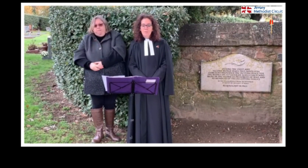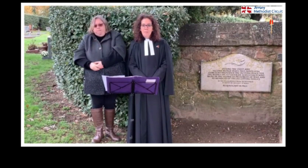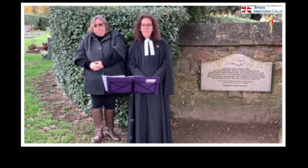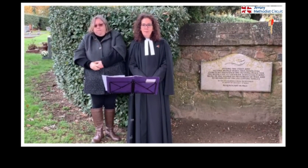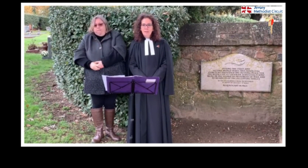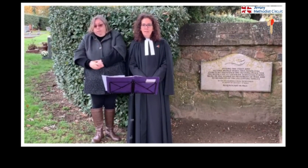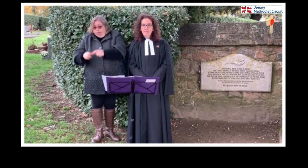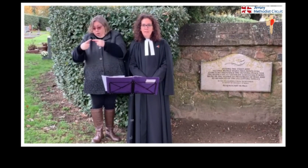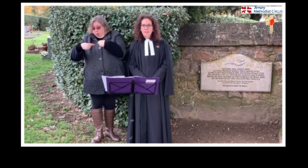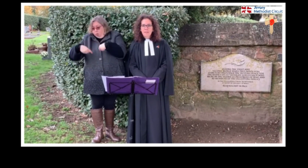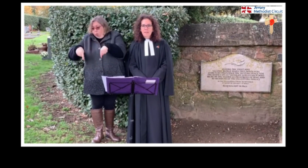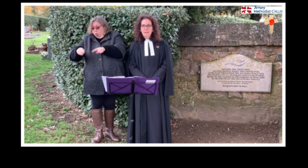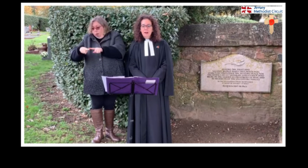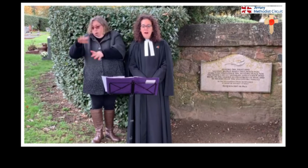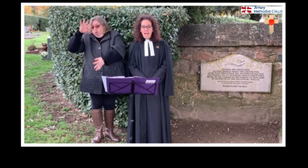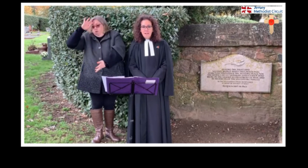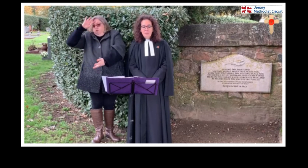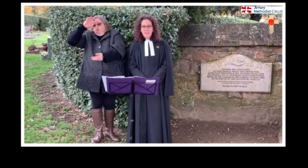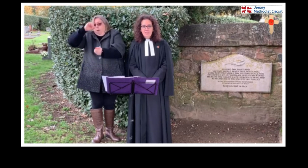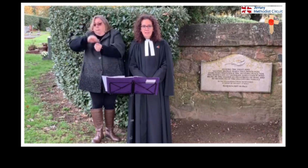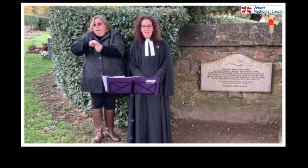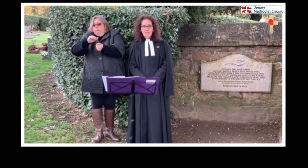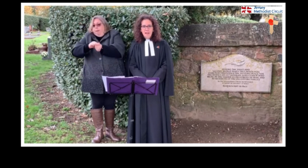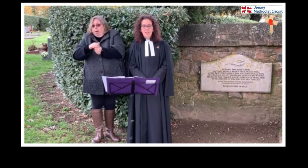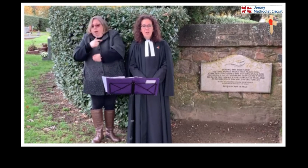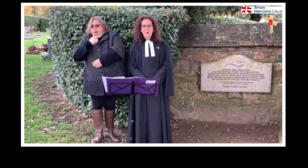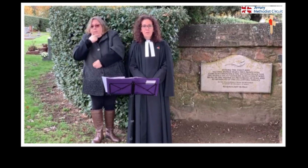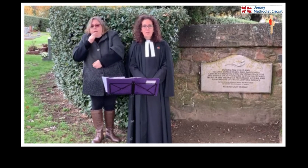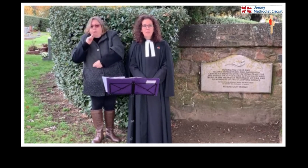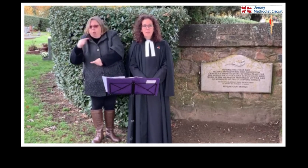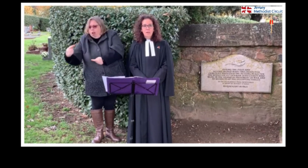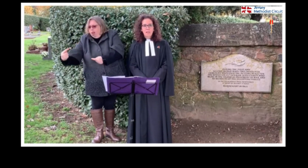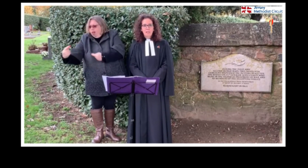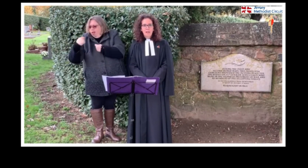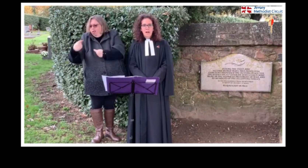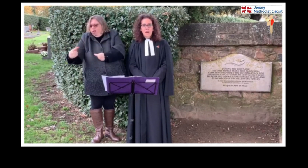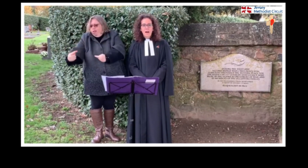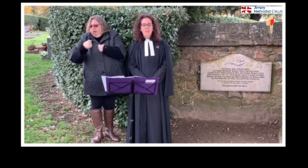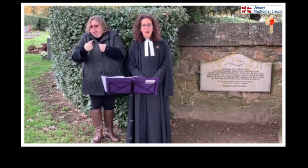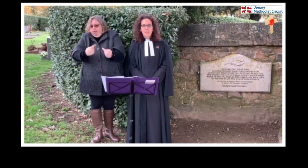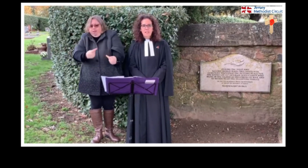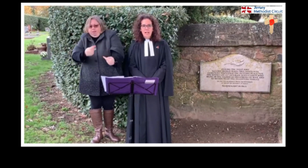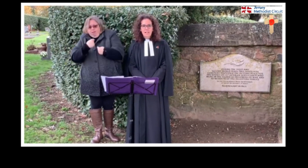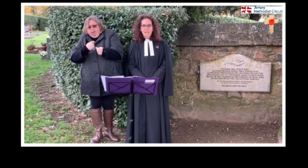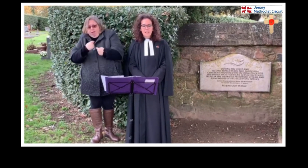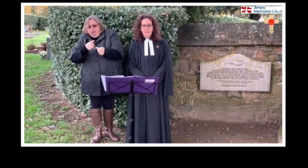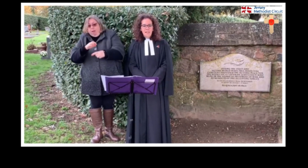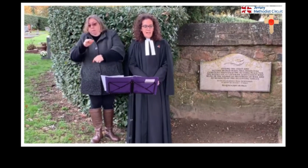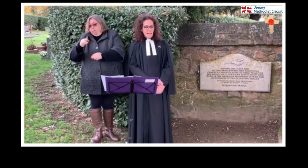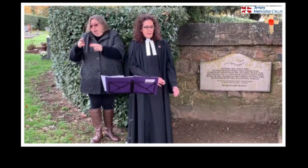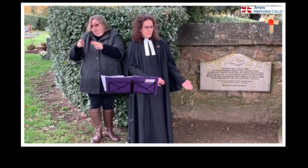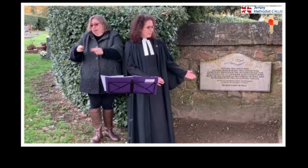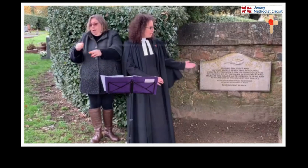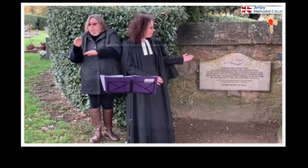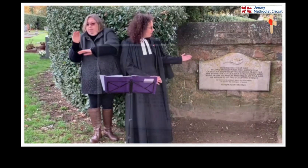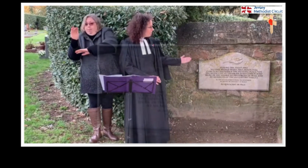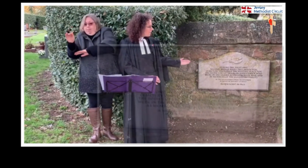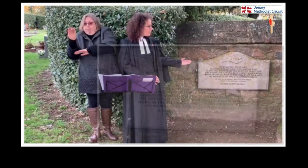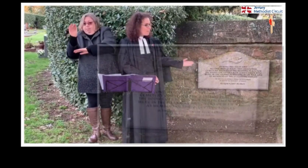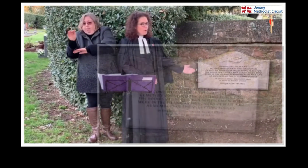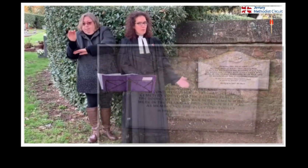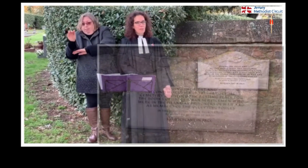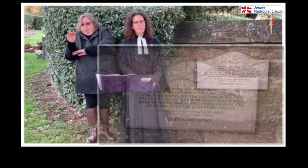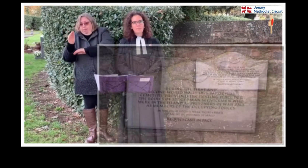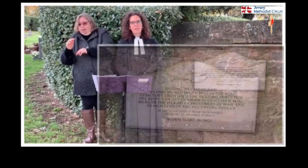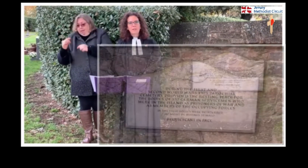And so we remember our enemies and those who have fallen on the other side. Here at